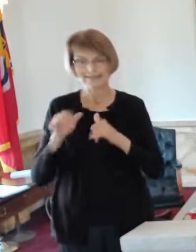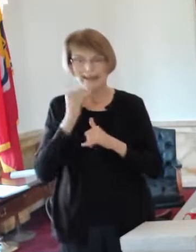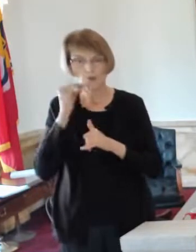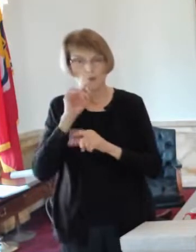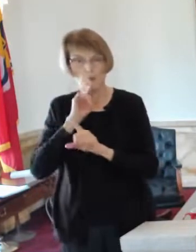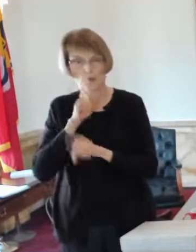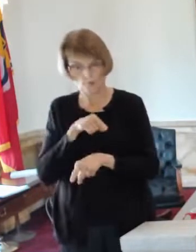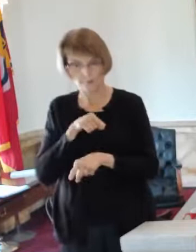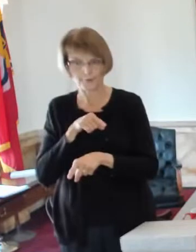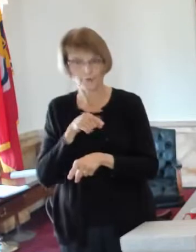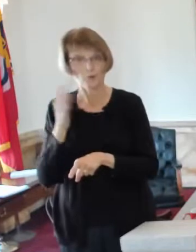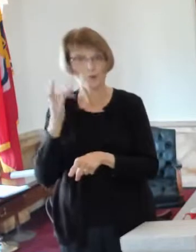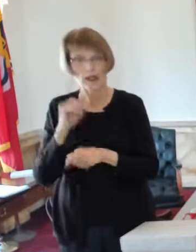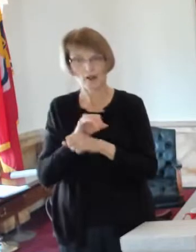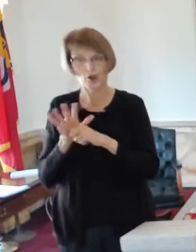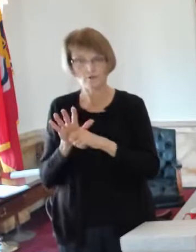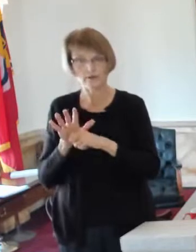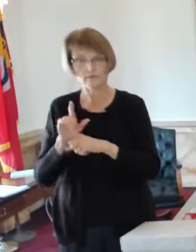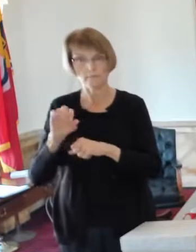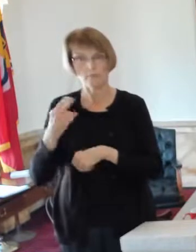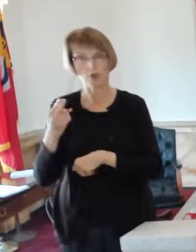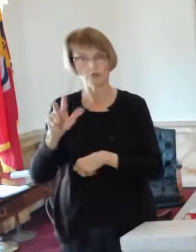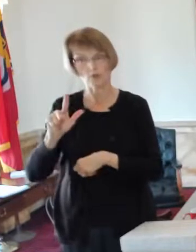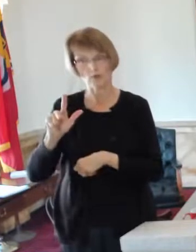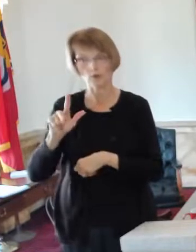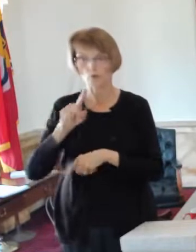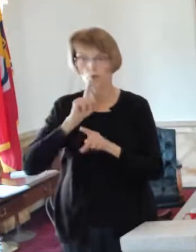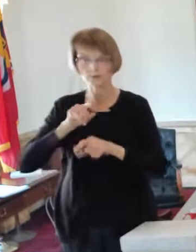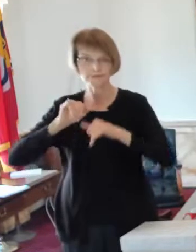place because of COVID. That was March 23rd,